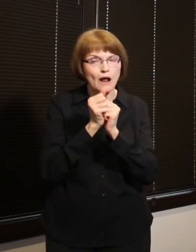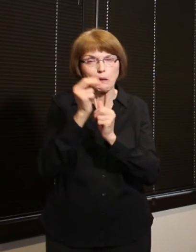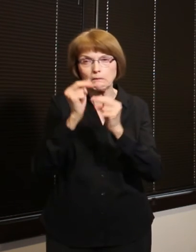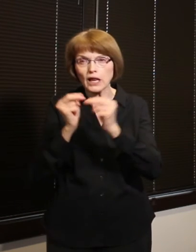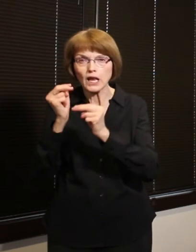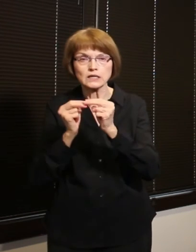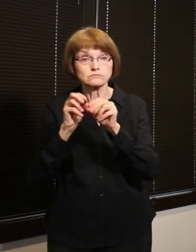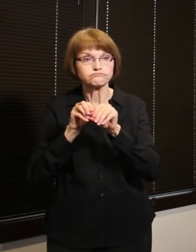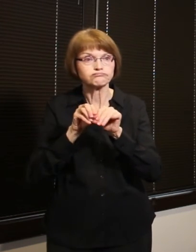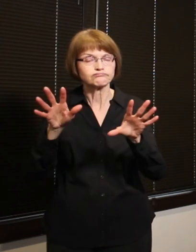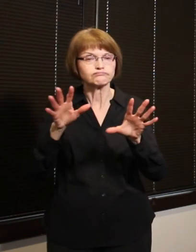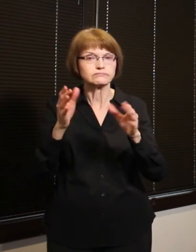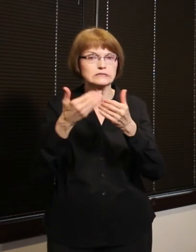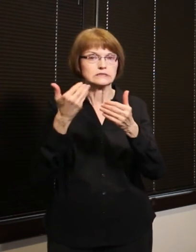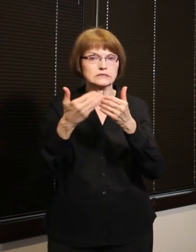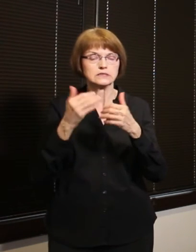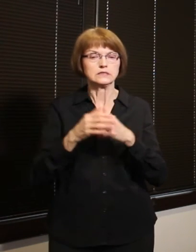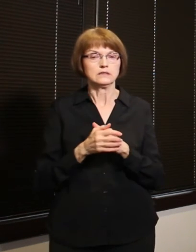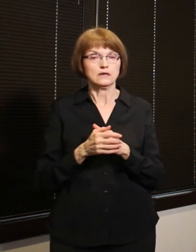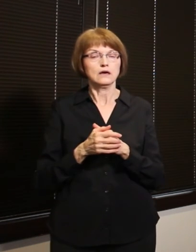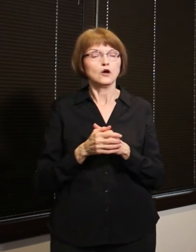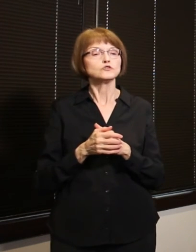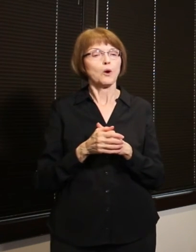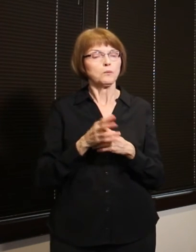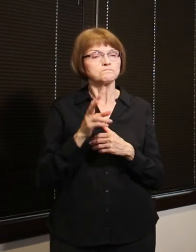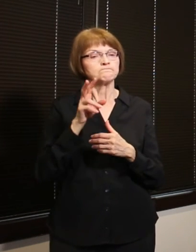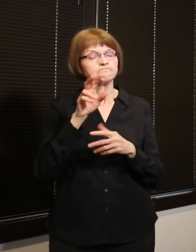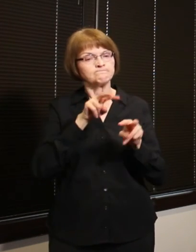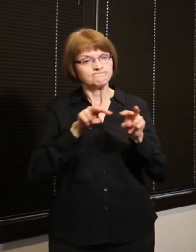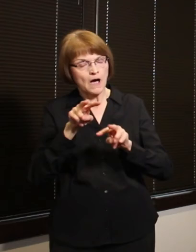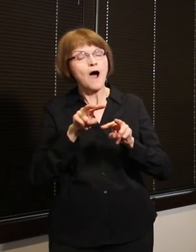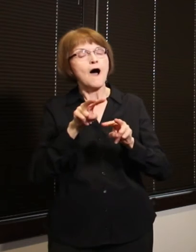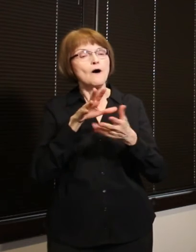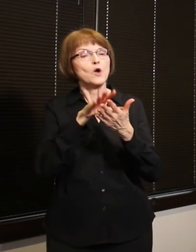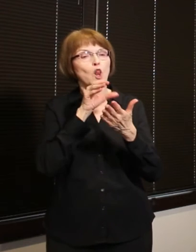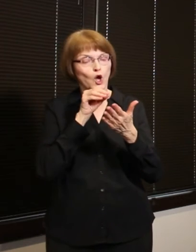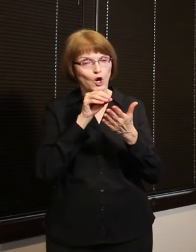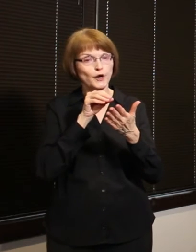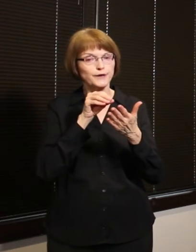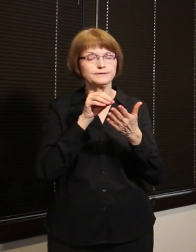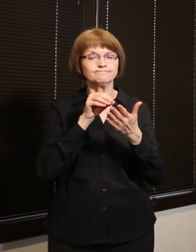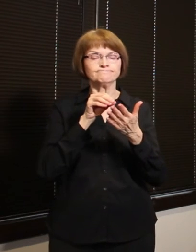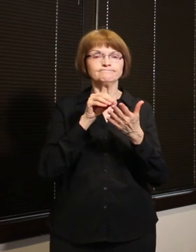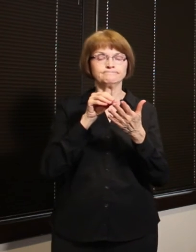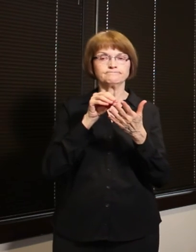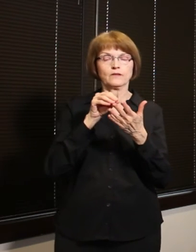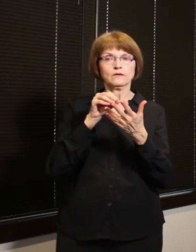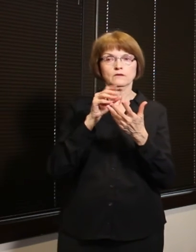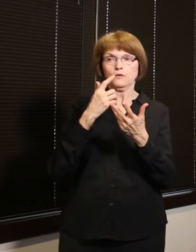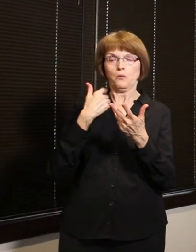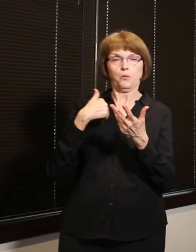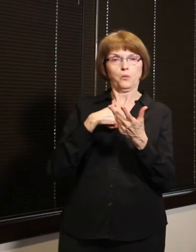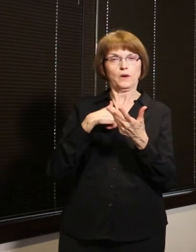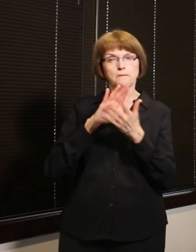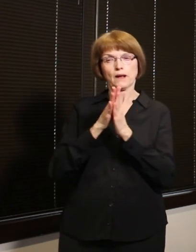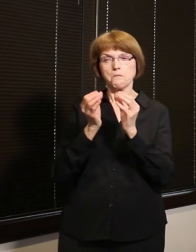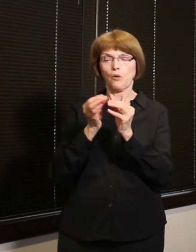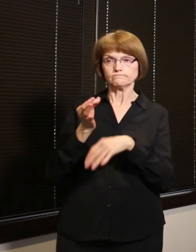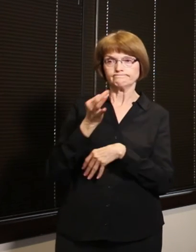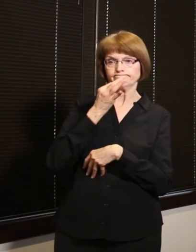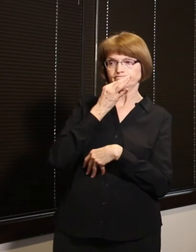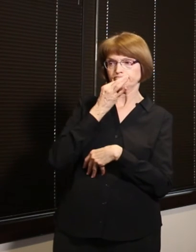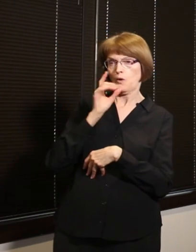occurring. And I think that the lesson learned from that is as we become better at identifying